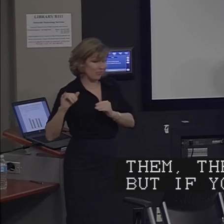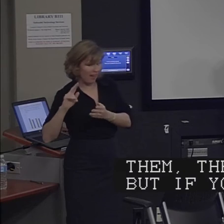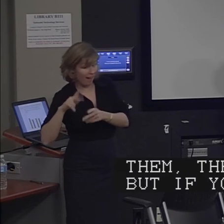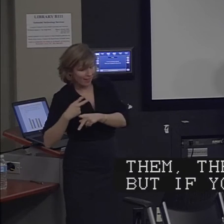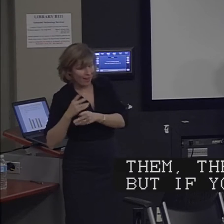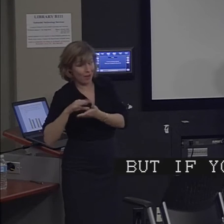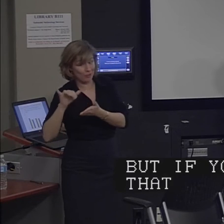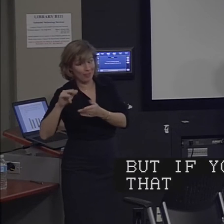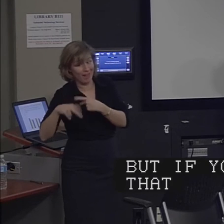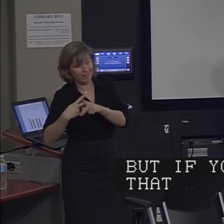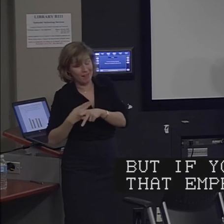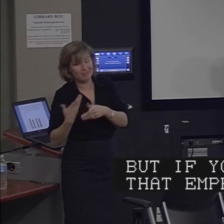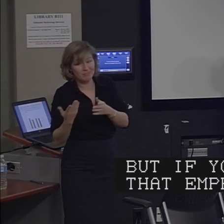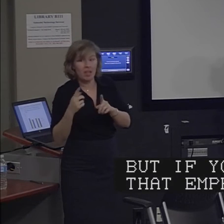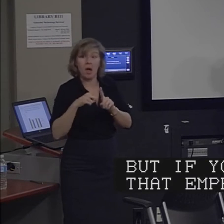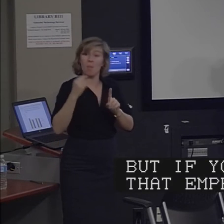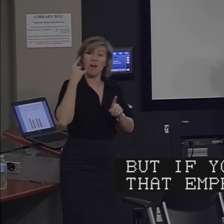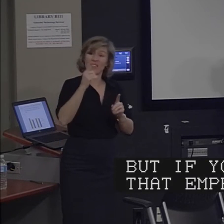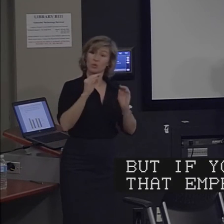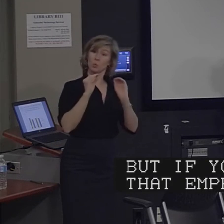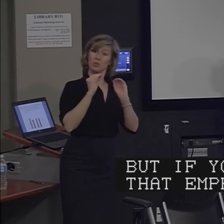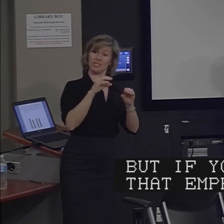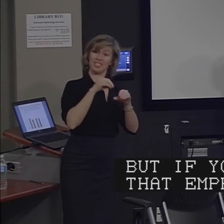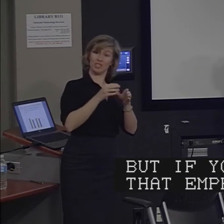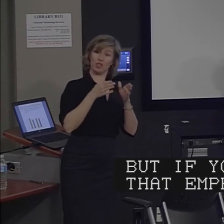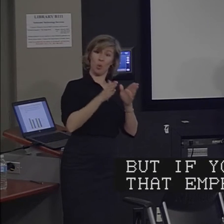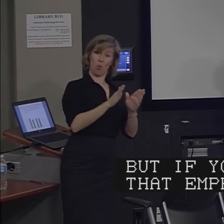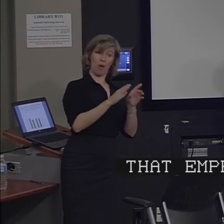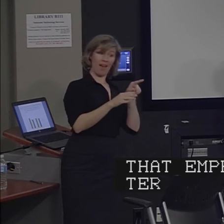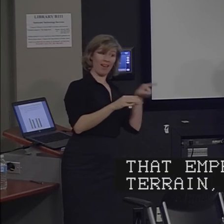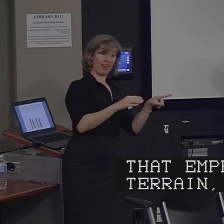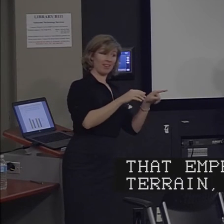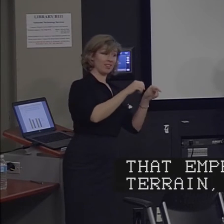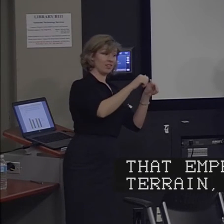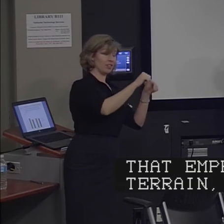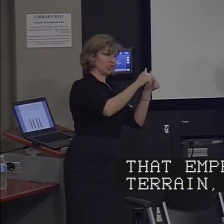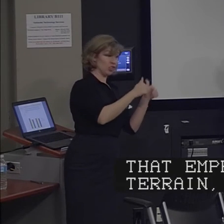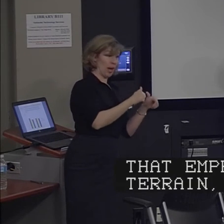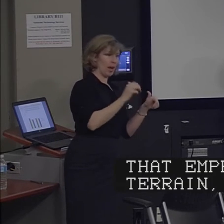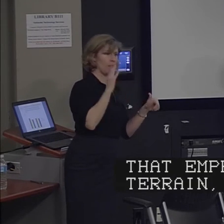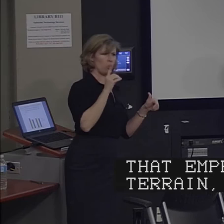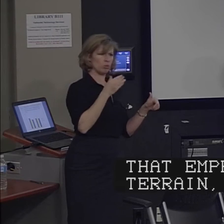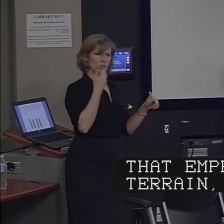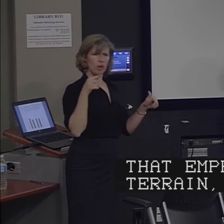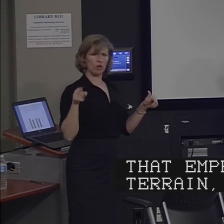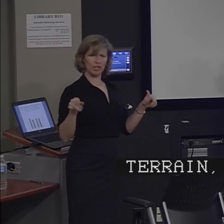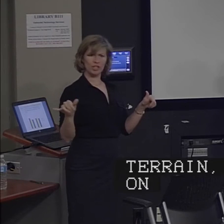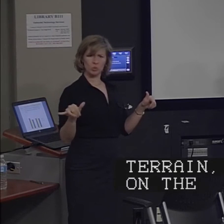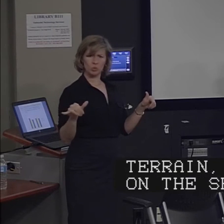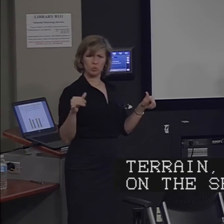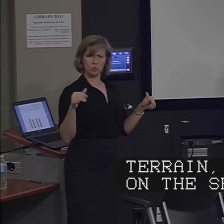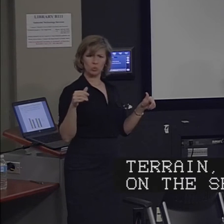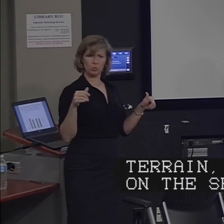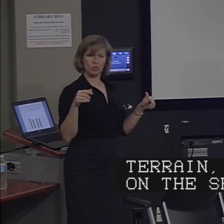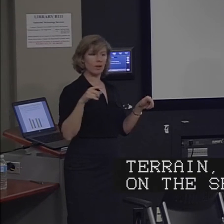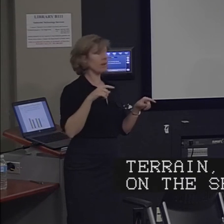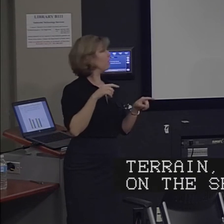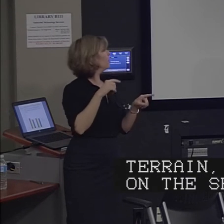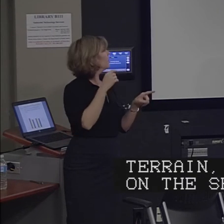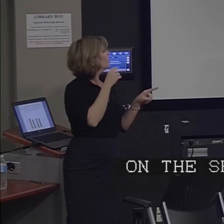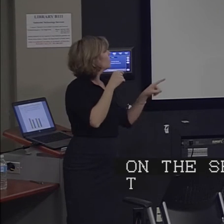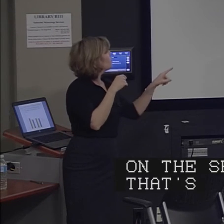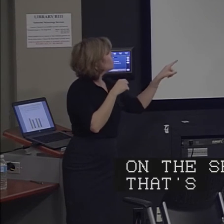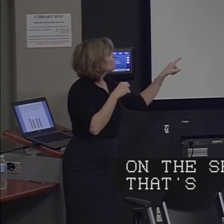emphasizes visualizing the terrain, they start to do better on the shape items, that's the purple, but not better on